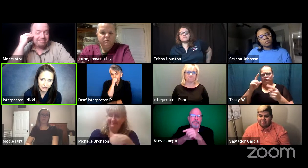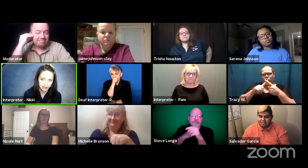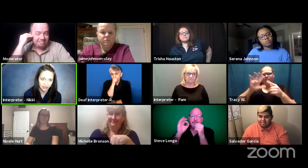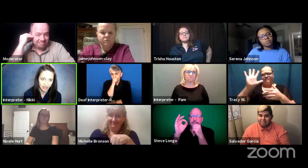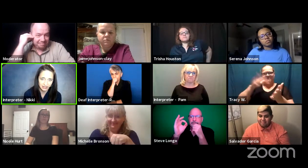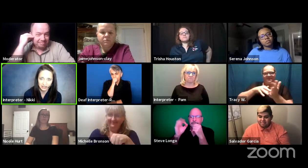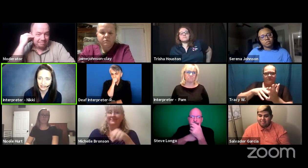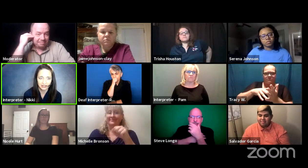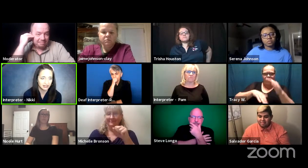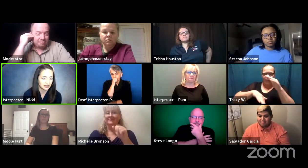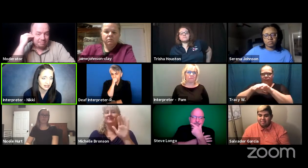that right?